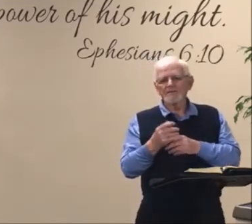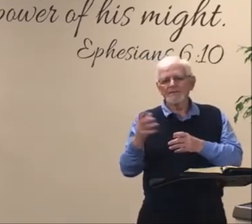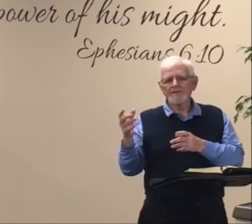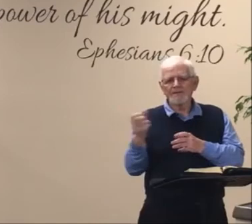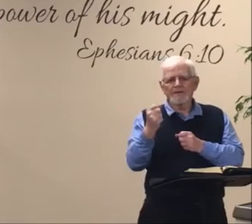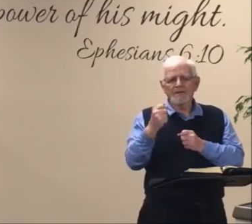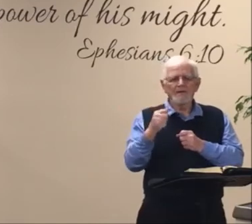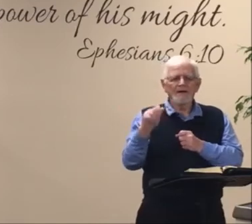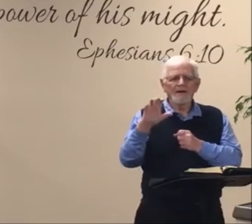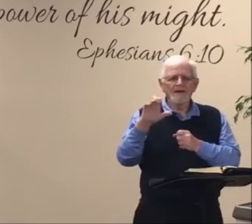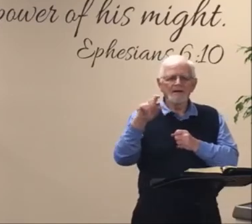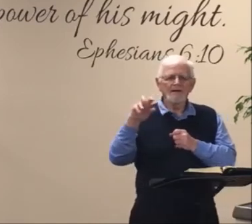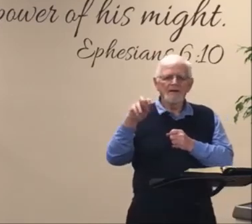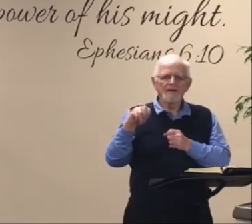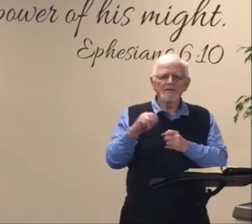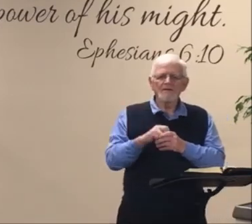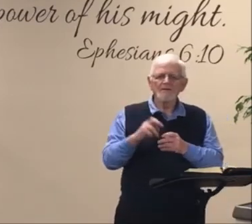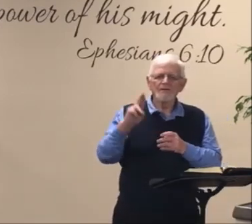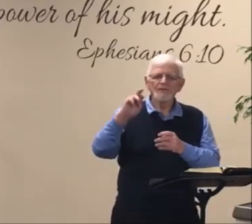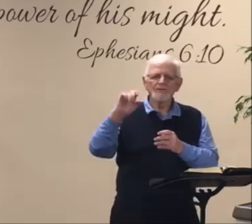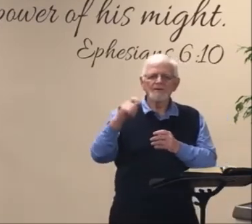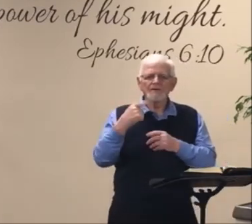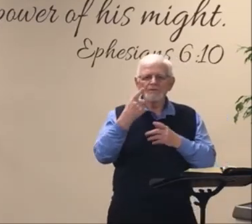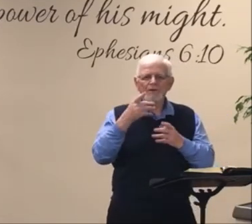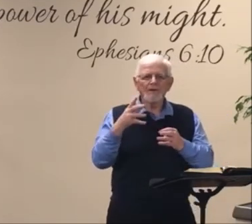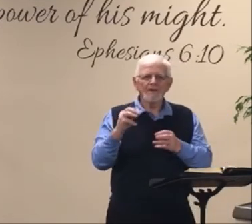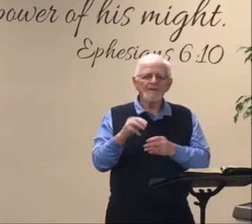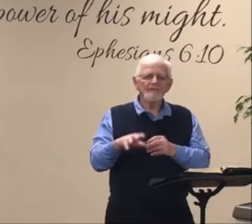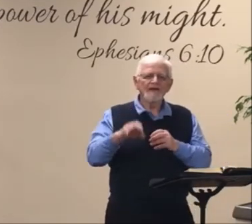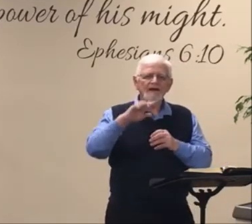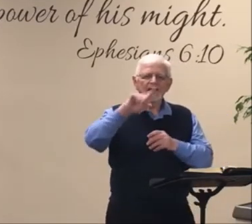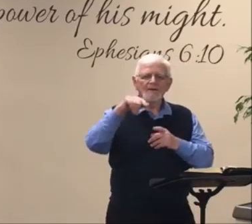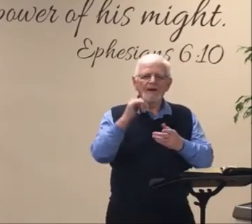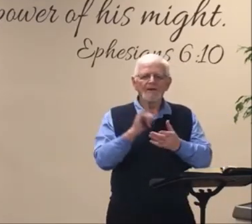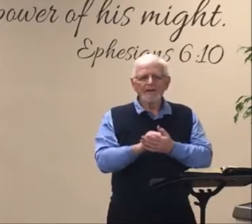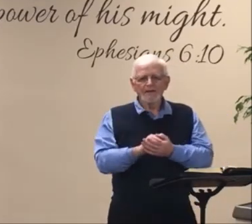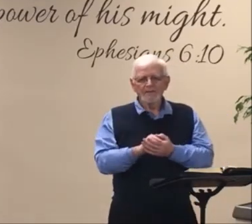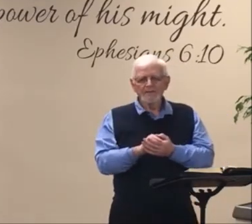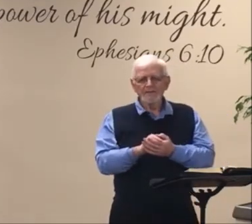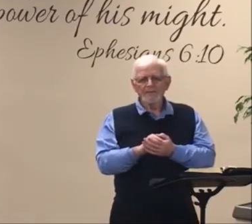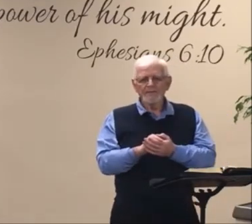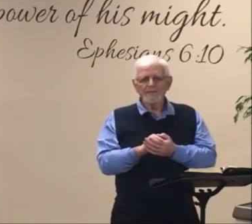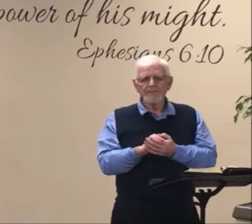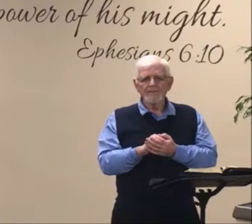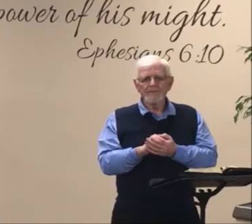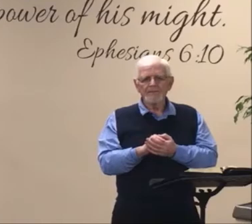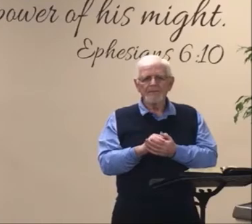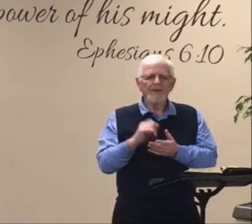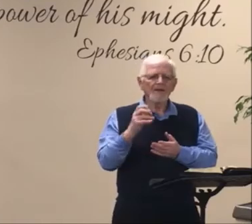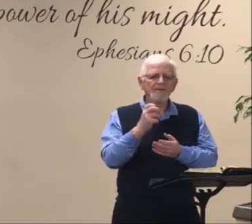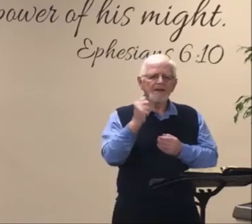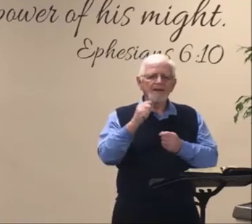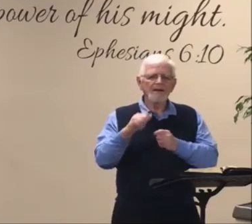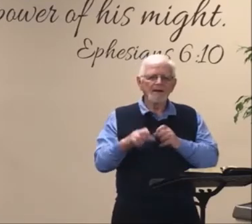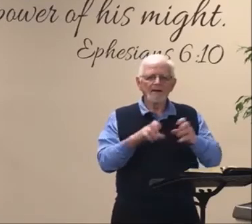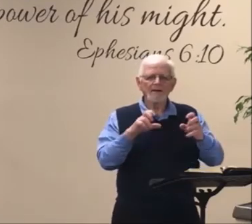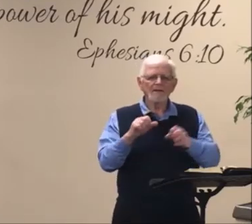action. Rachel told him, or he found out about these idols. And he finally takes some action in his